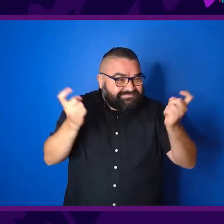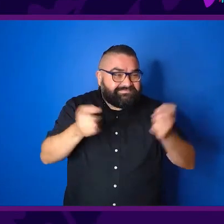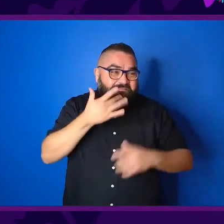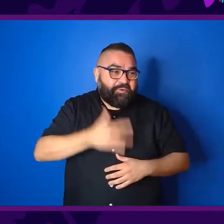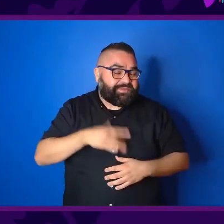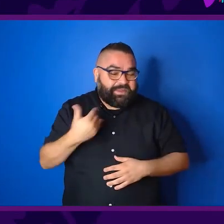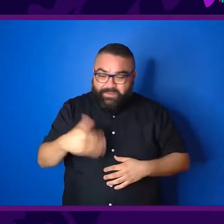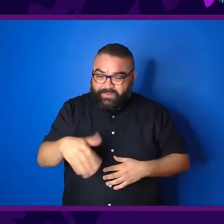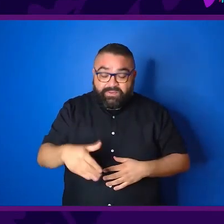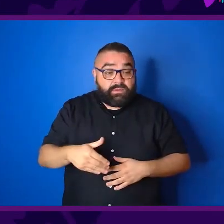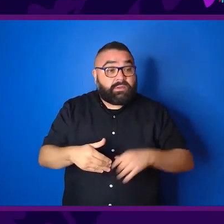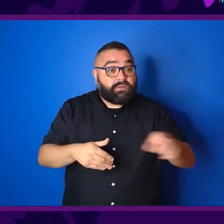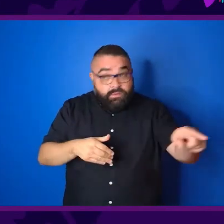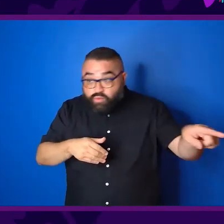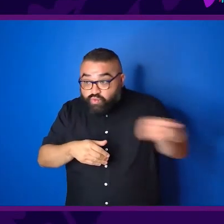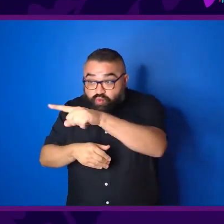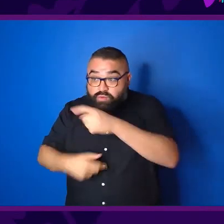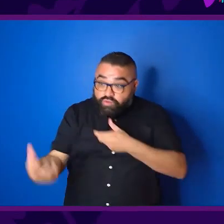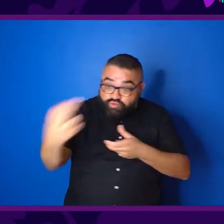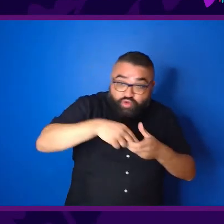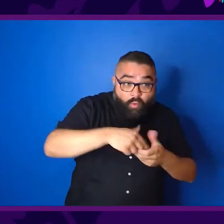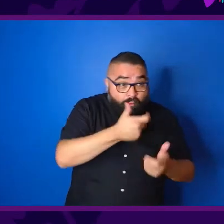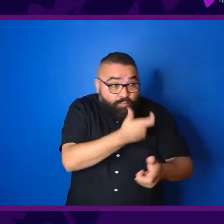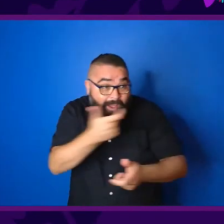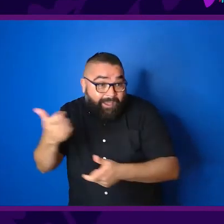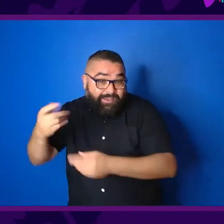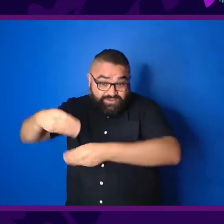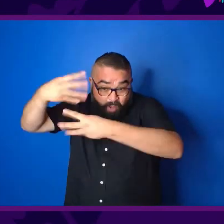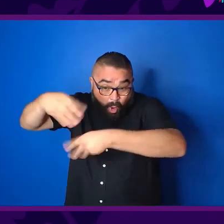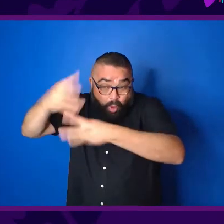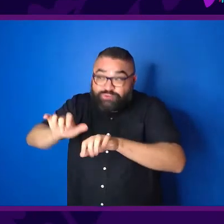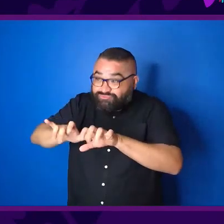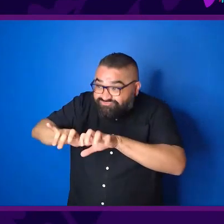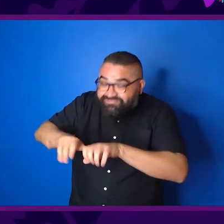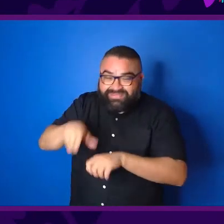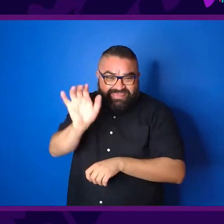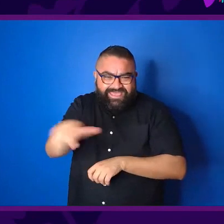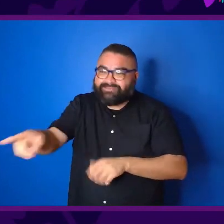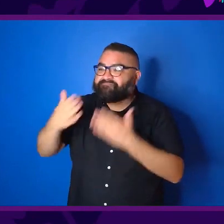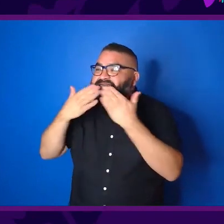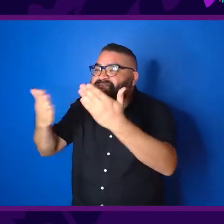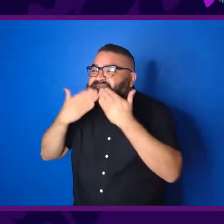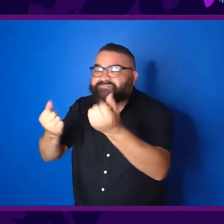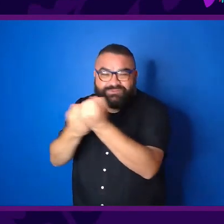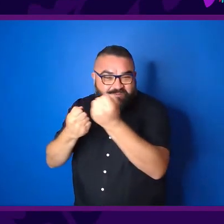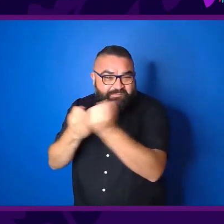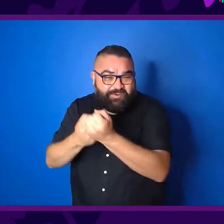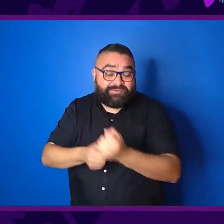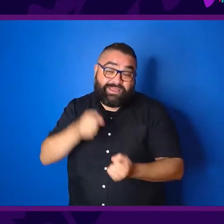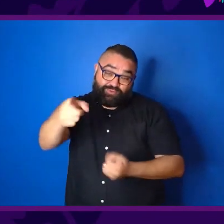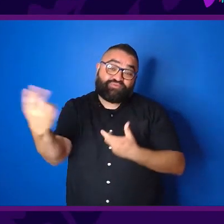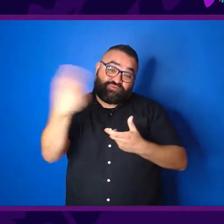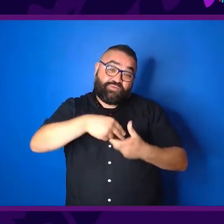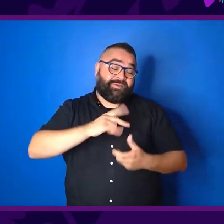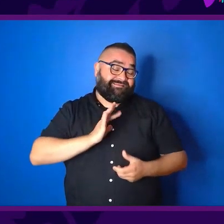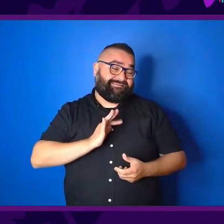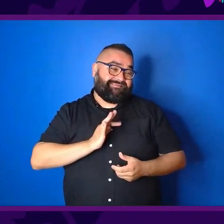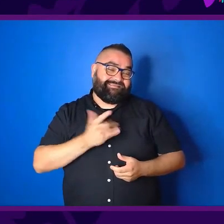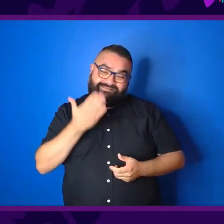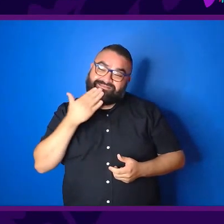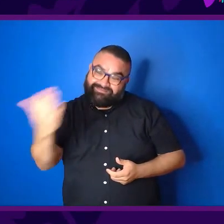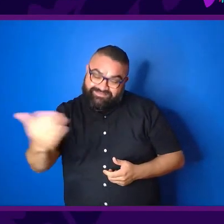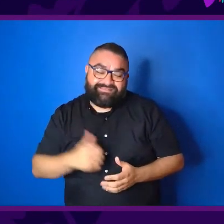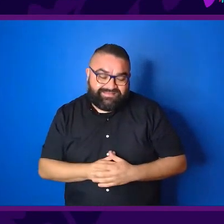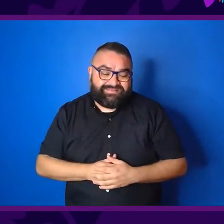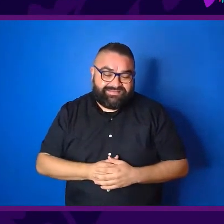everybody that joined, everybody that's listening out there, we're very, very grateful for your support and for your participation. And we just have